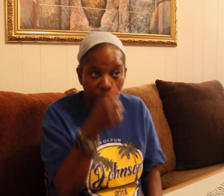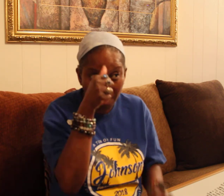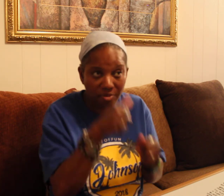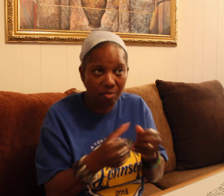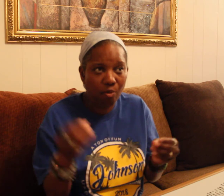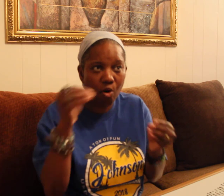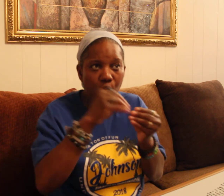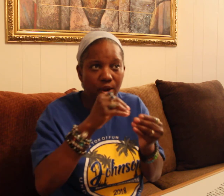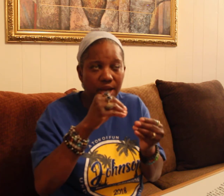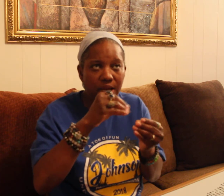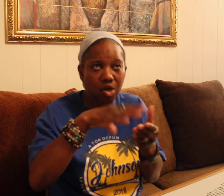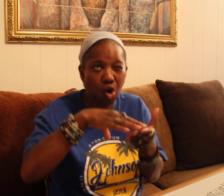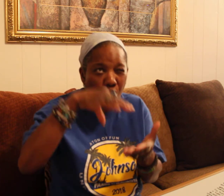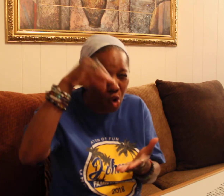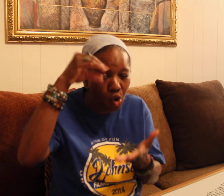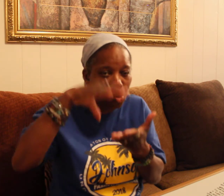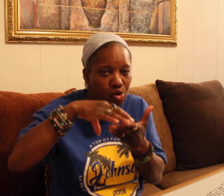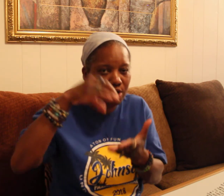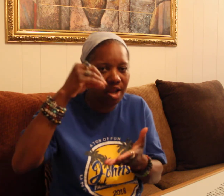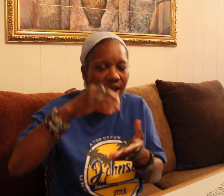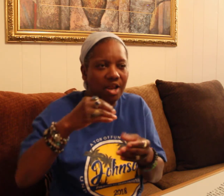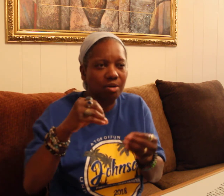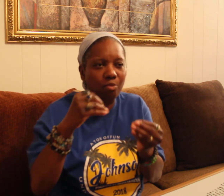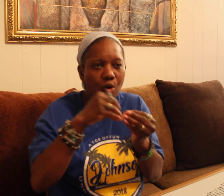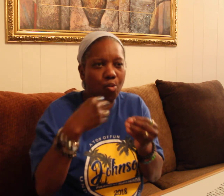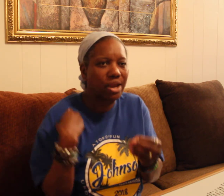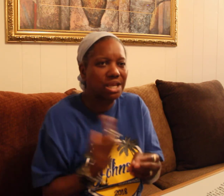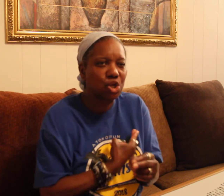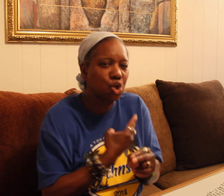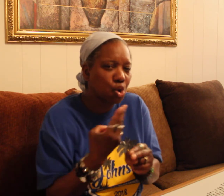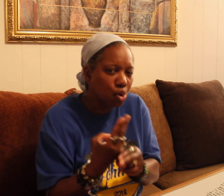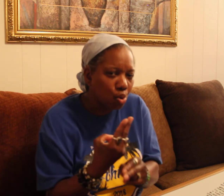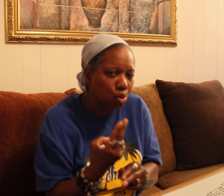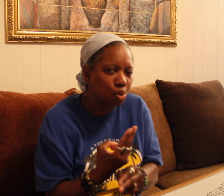Remember, the more we learn and the more we use